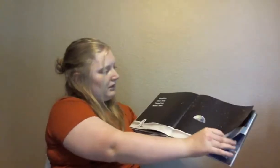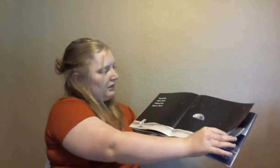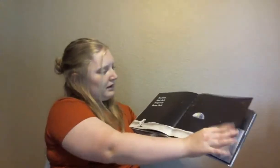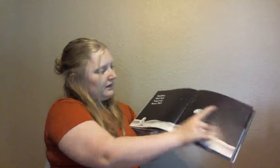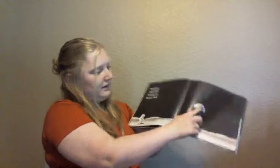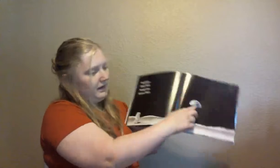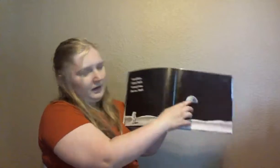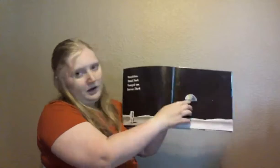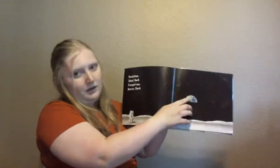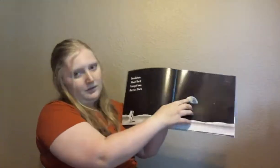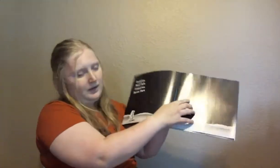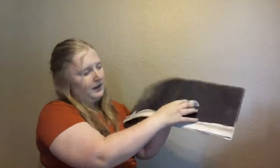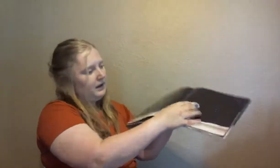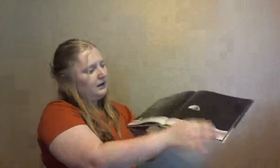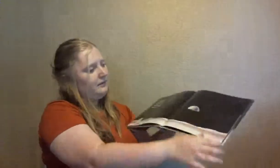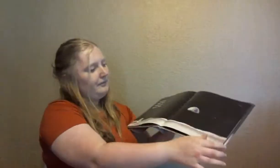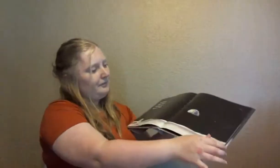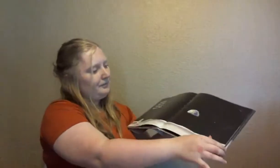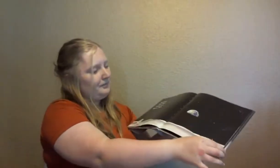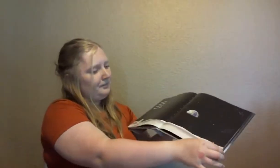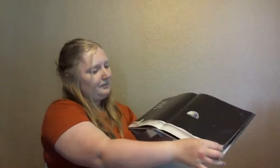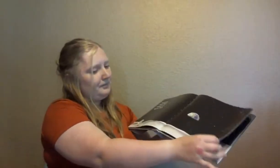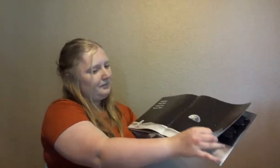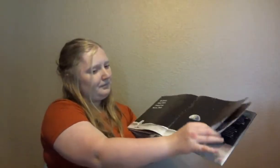You can see the Earth right here.